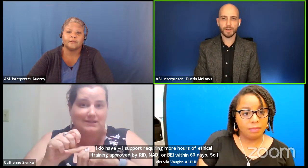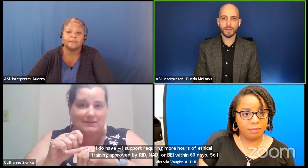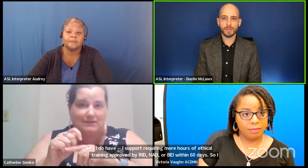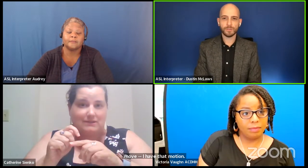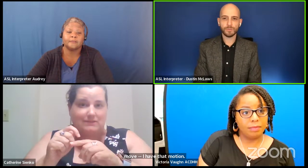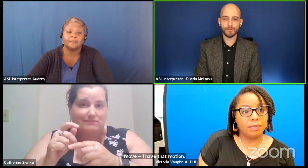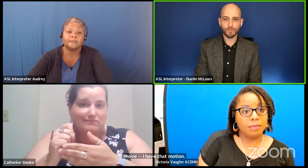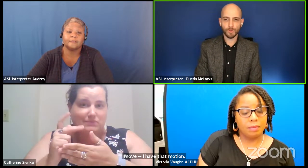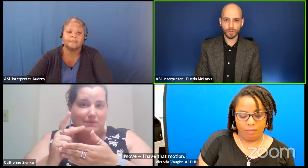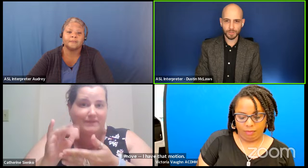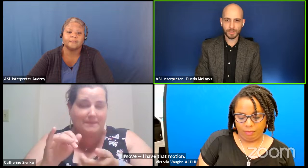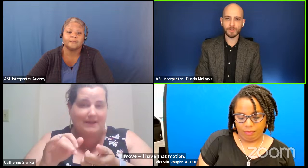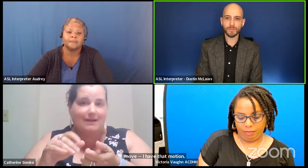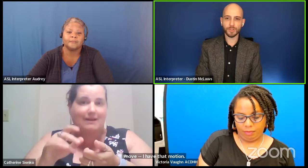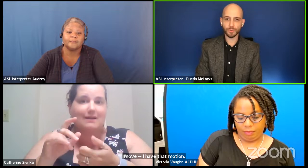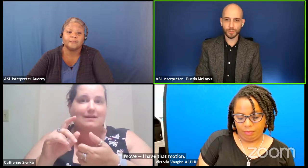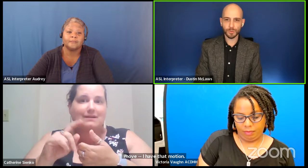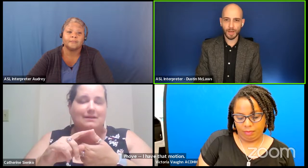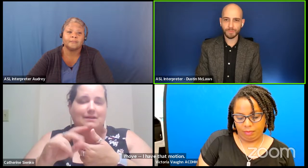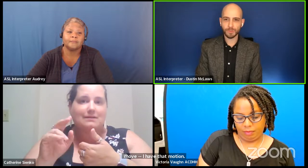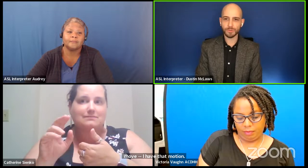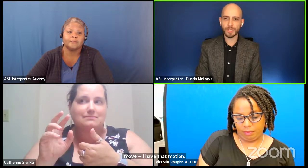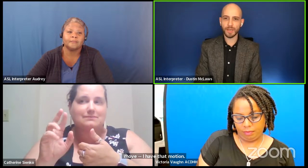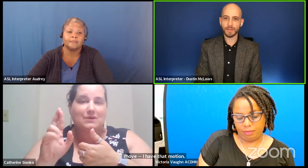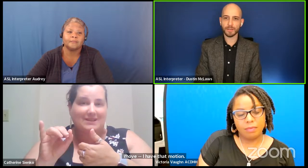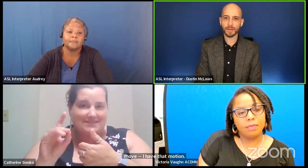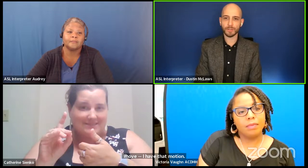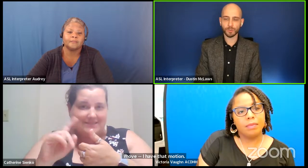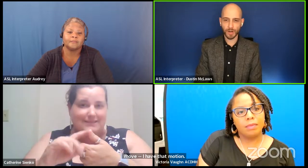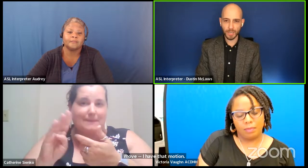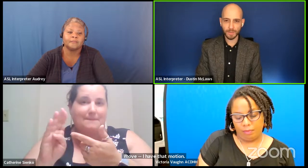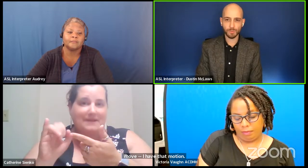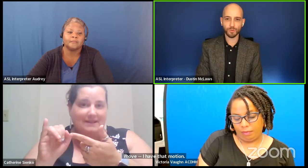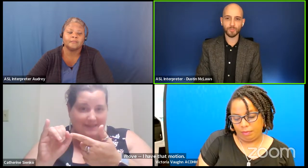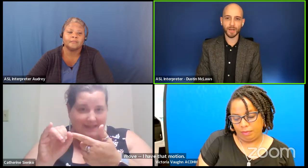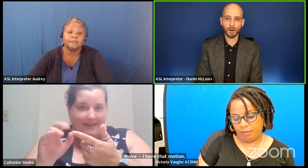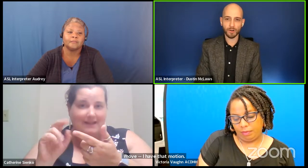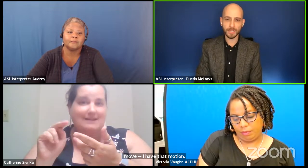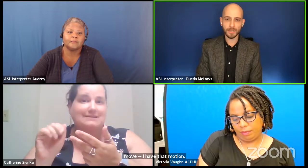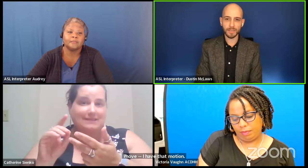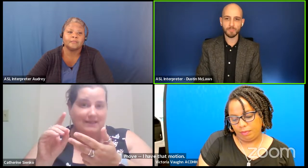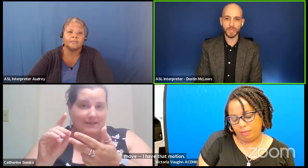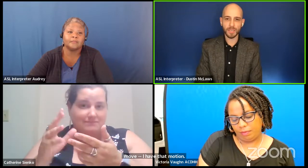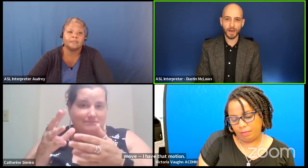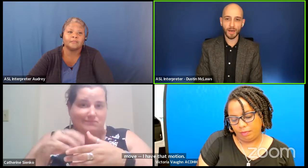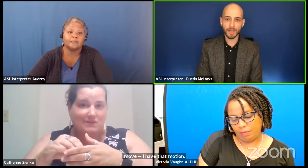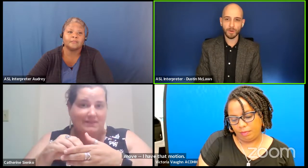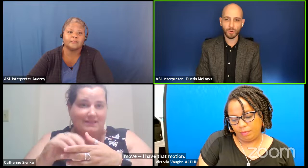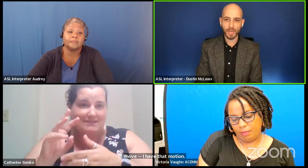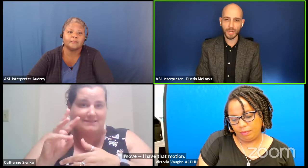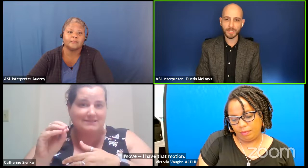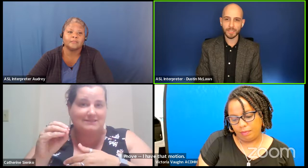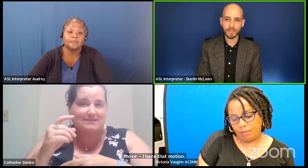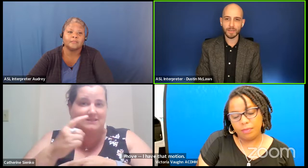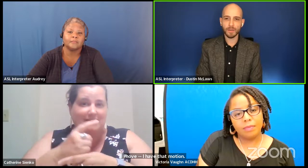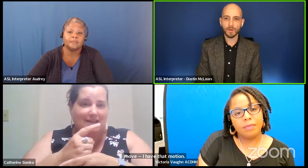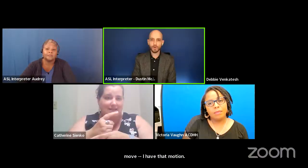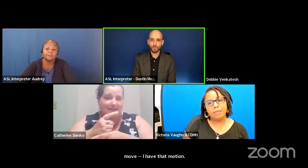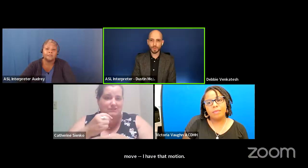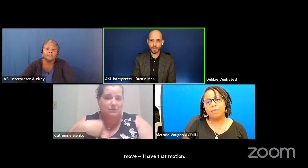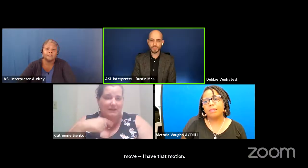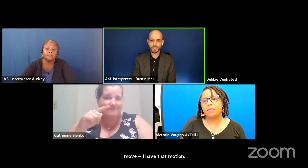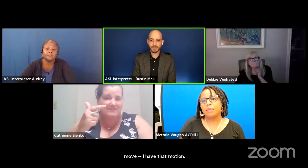floor for this individual to have to take training that's approved by RID, BEI, or